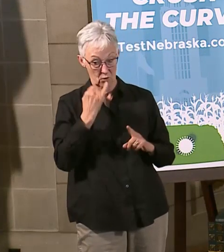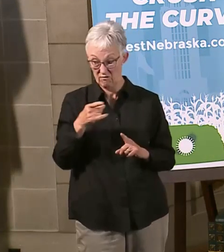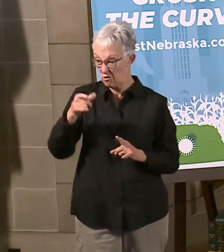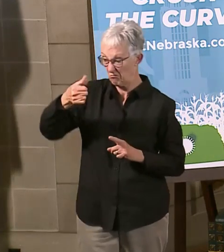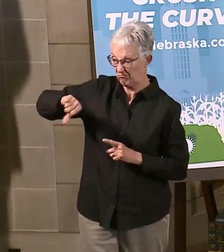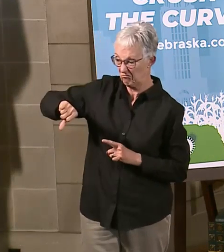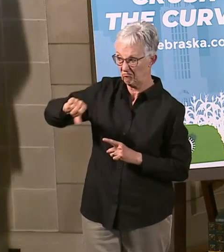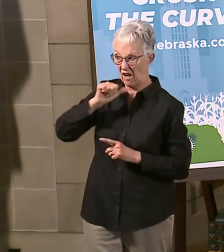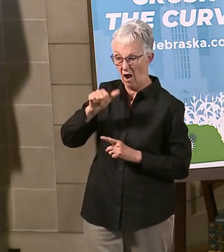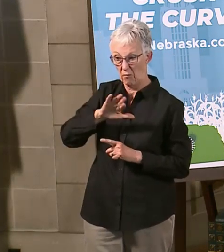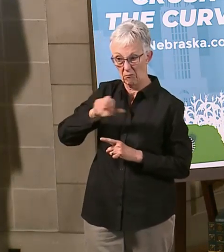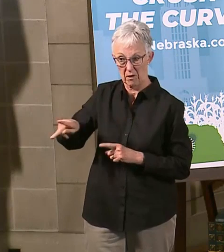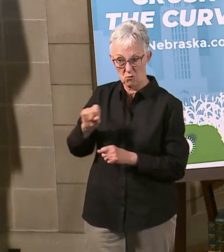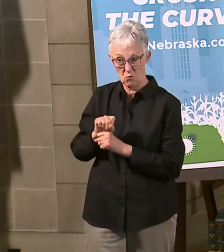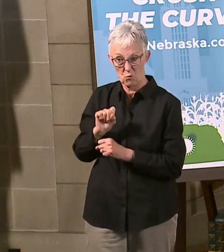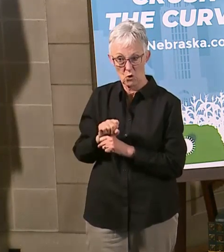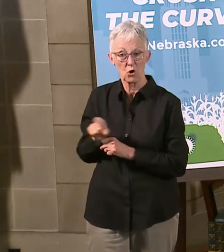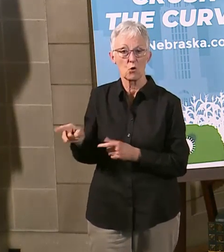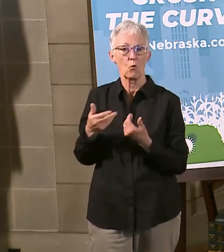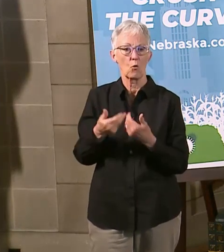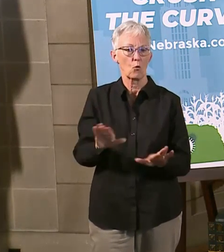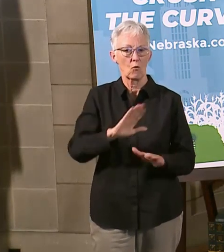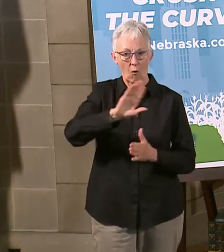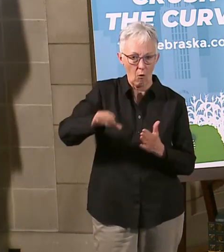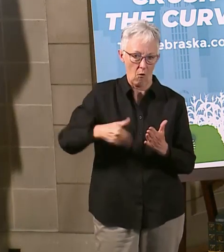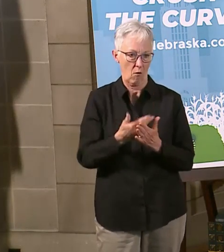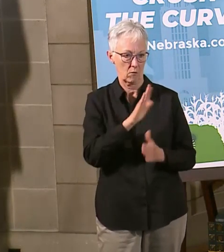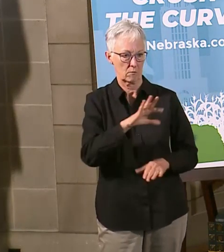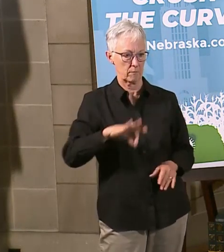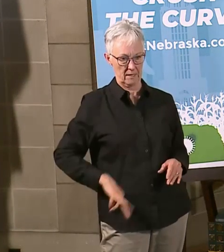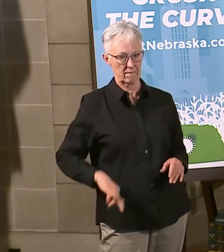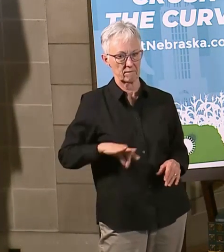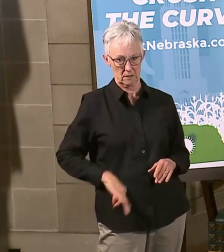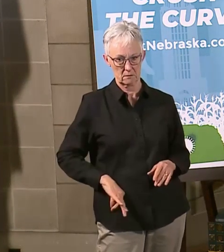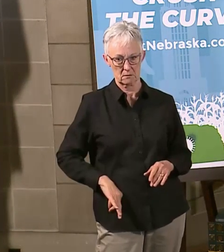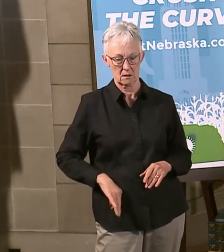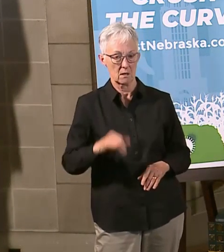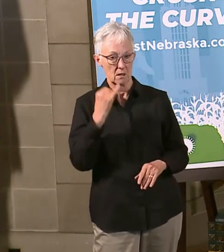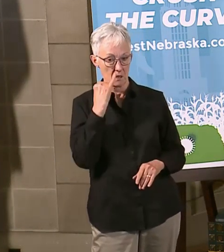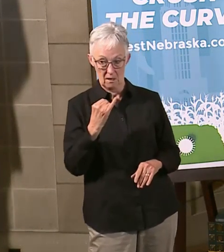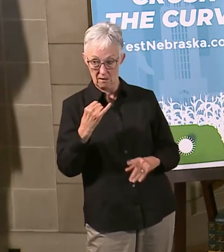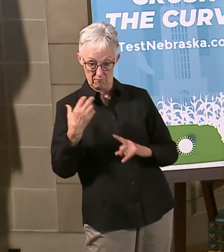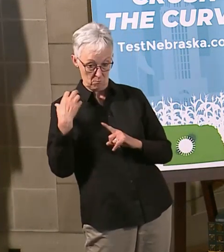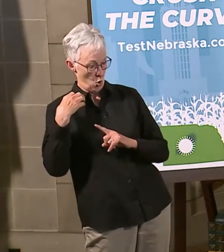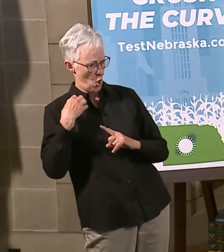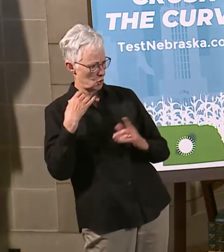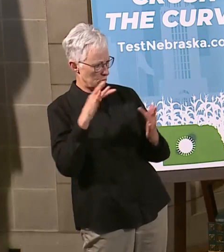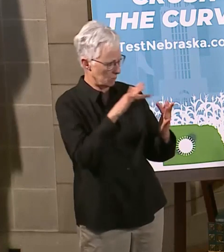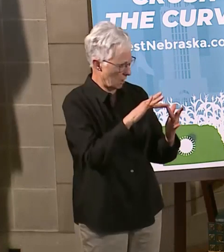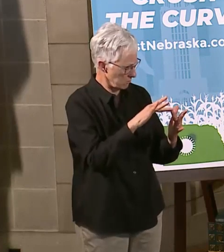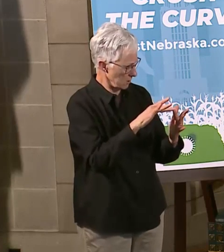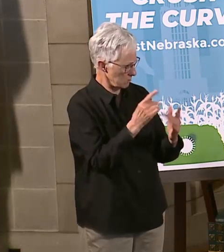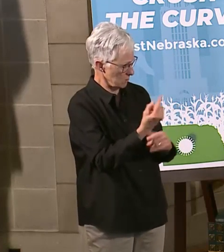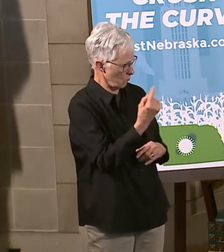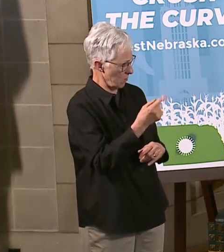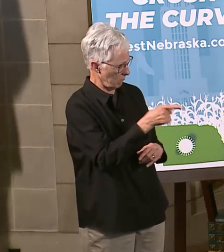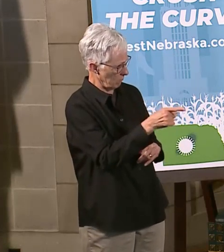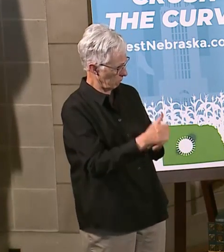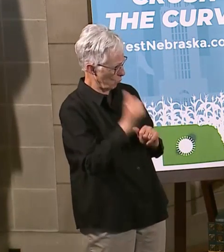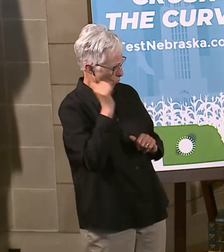works here in Nebraska. And the business is, if you contact somebody and they refuse to come back to work, you let us know,